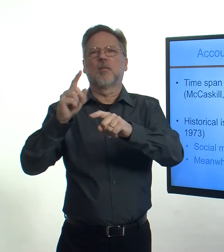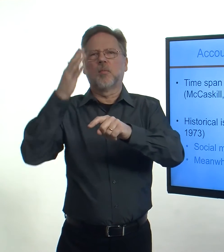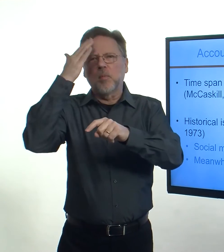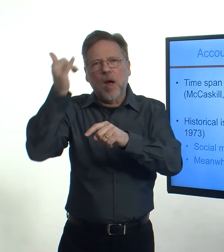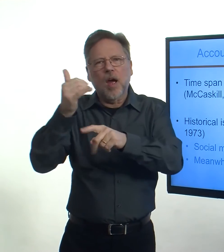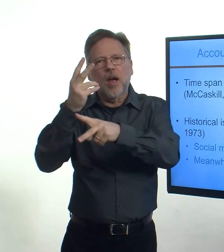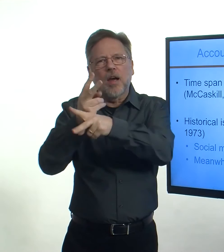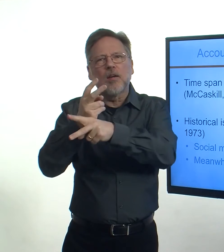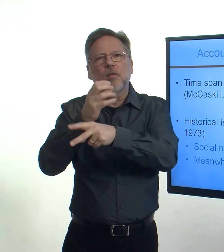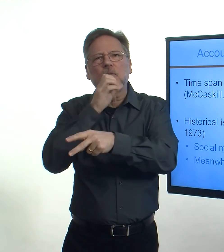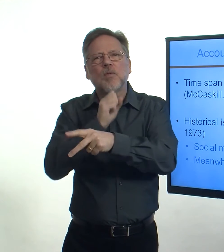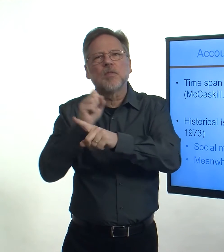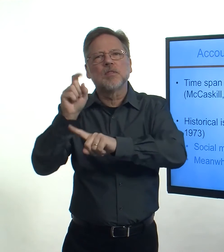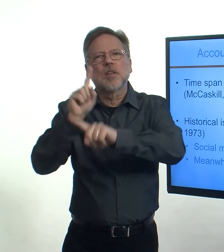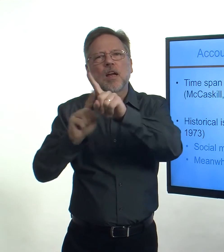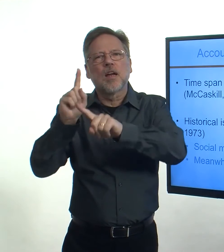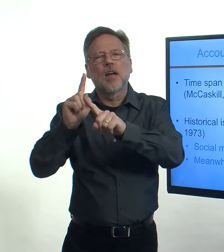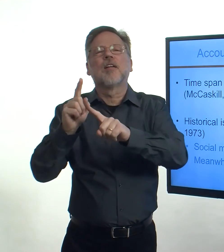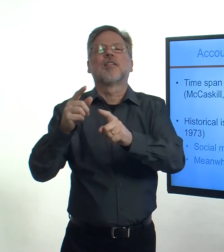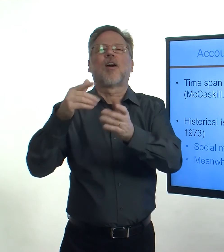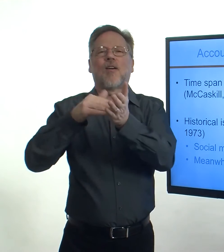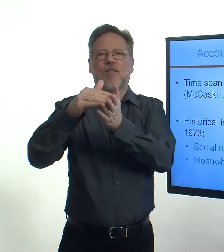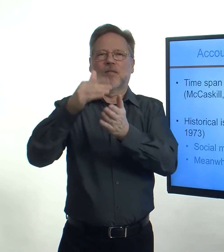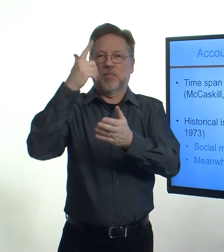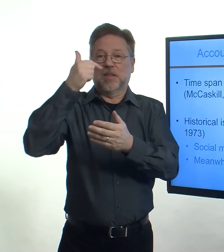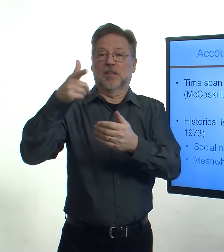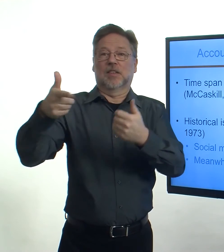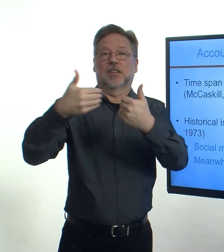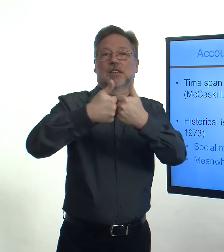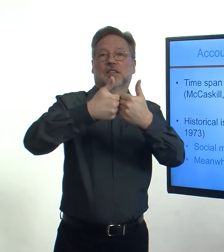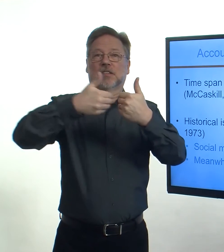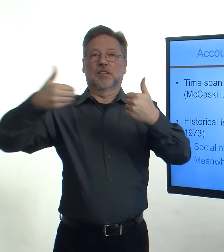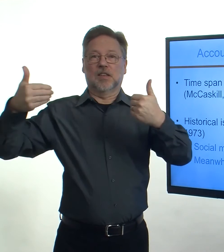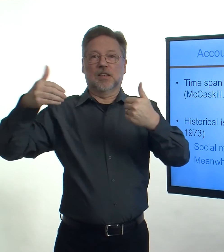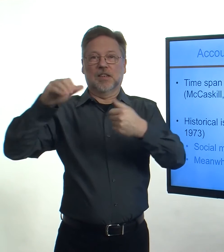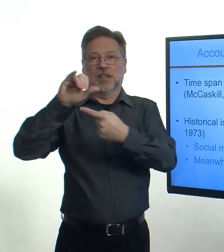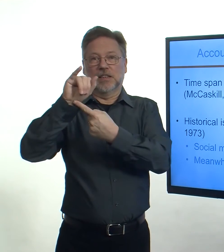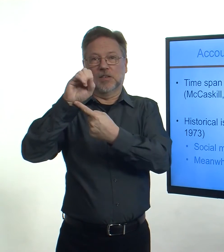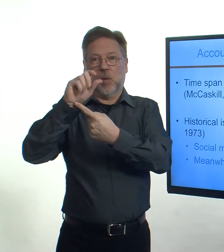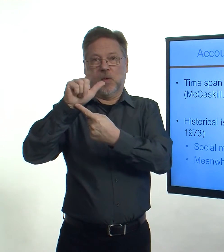signs. Often, people keep using old signs because of social isolation.